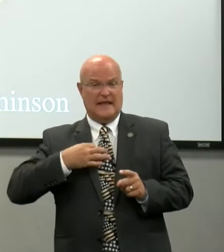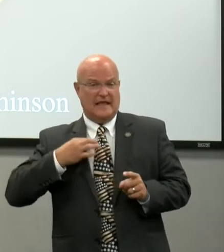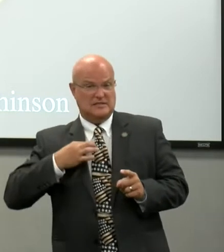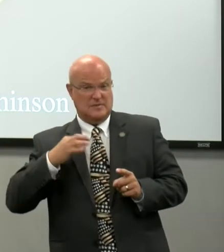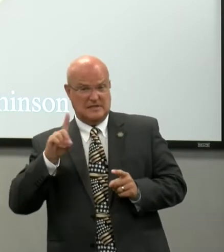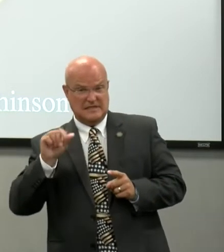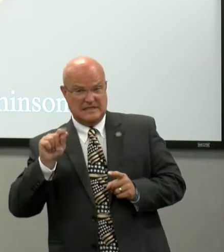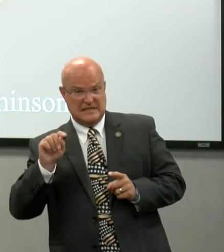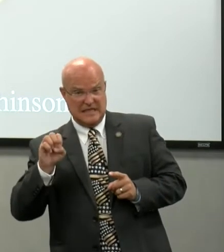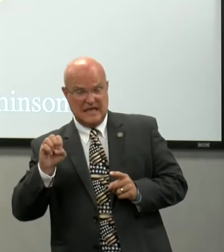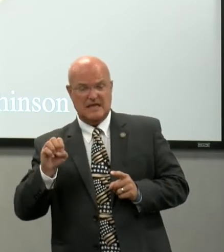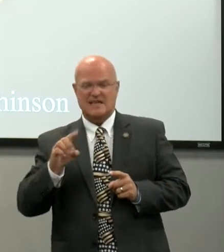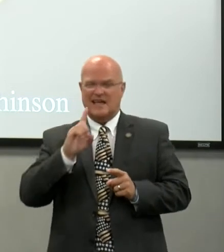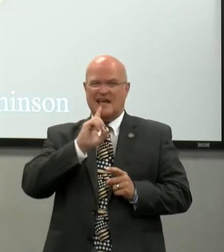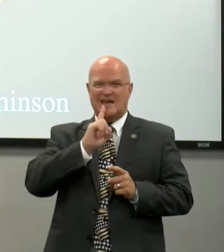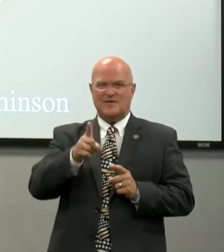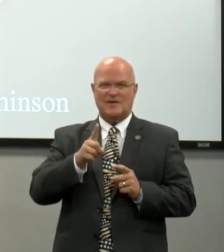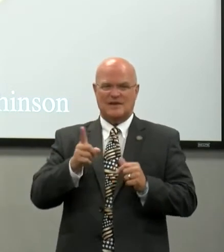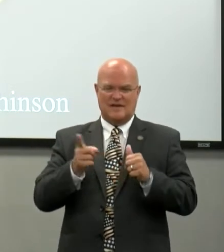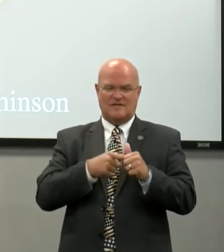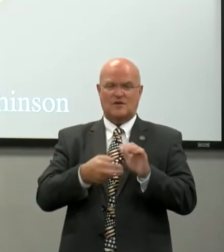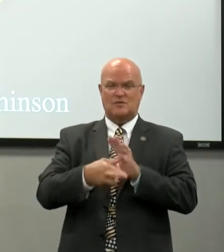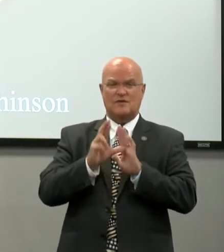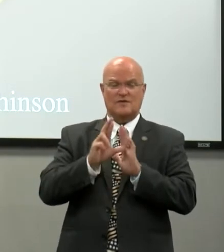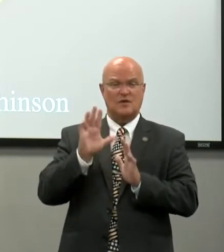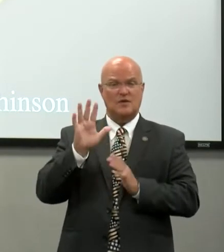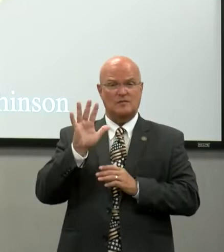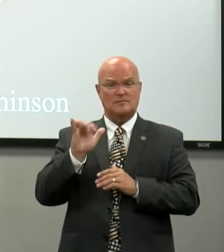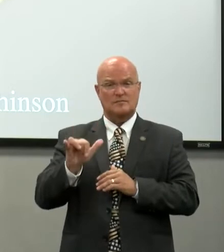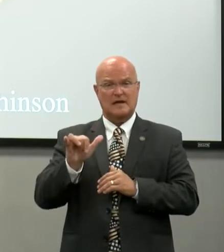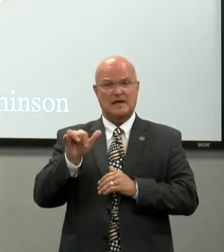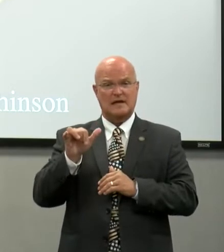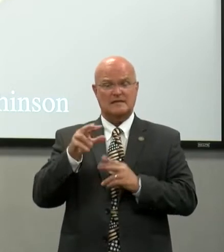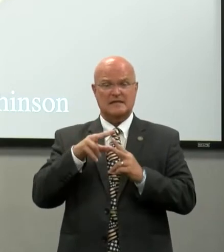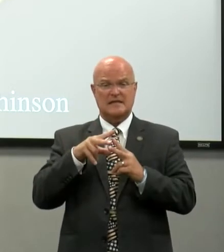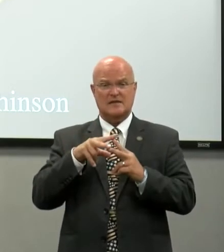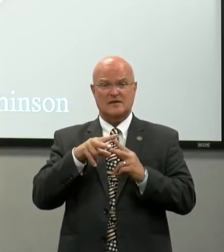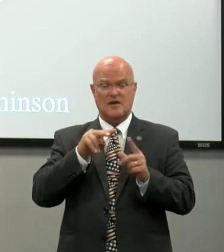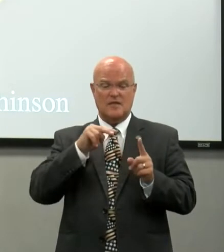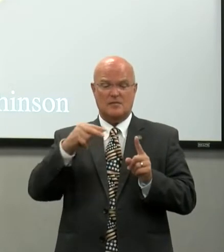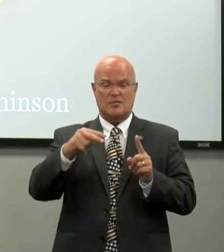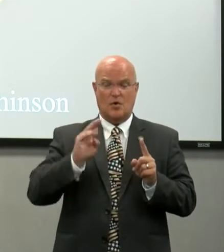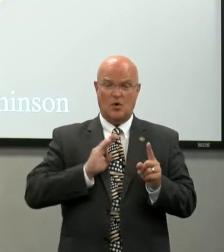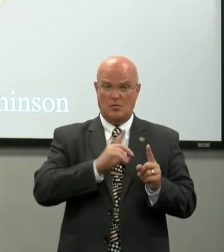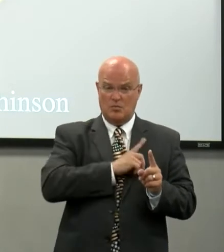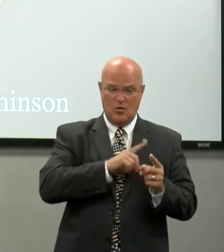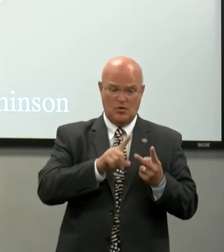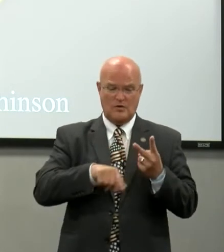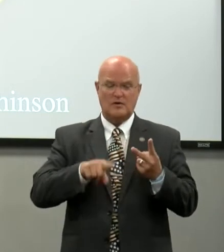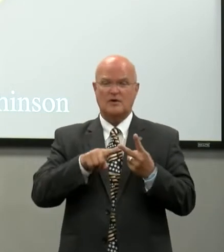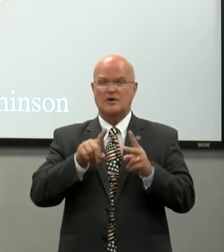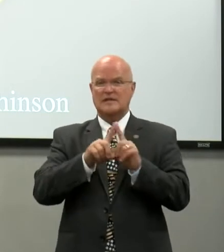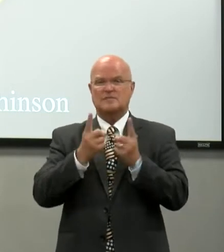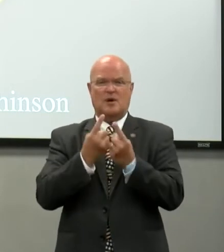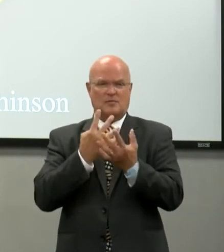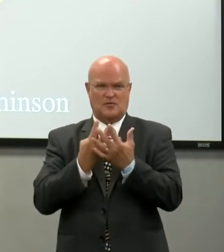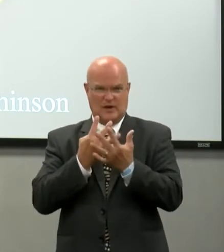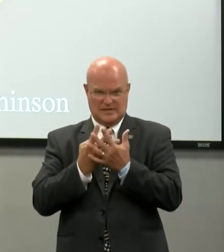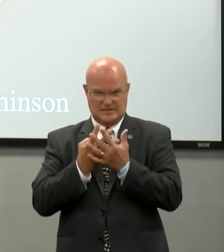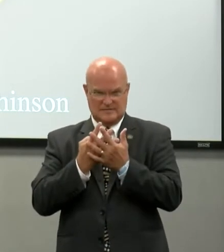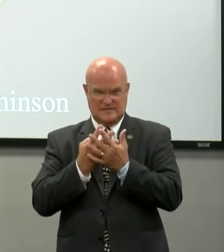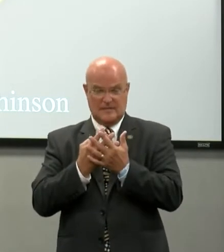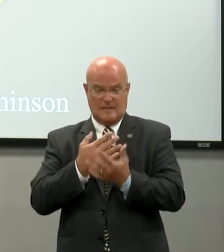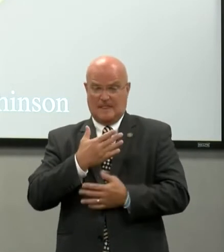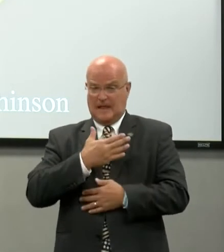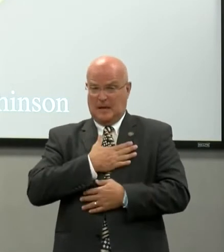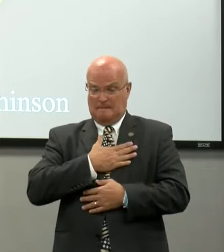date, and really it's first reviewed by either the parole board or the Department of Corrections in those terms. But